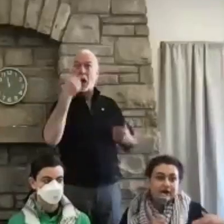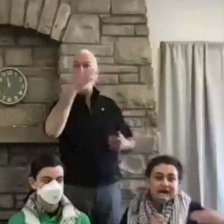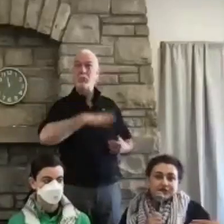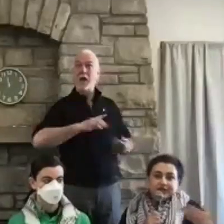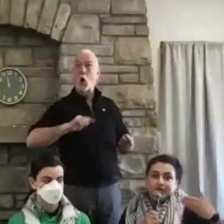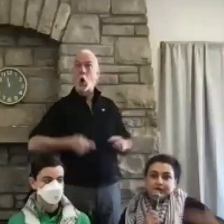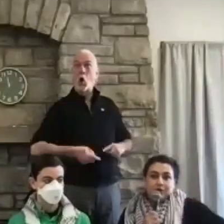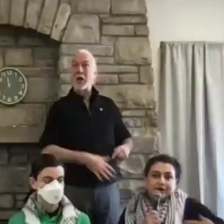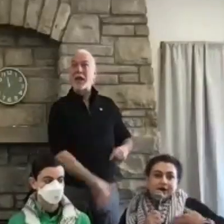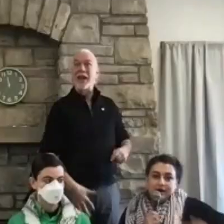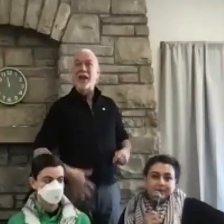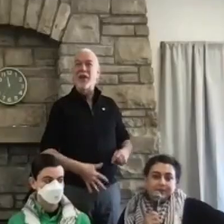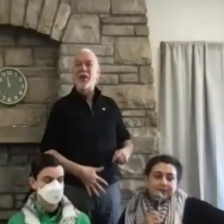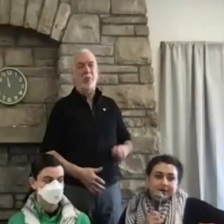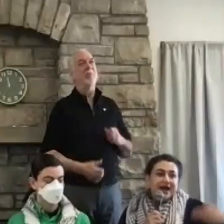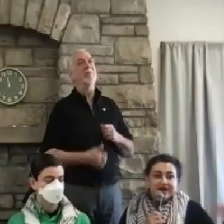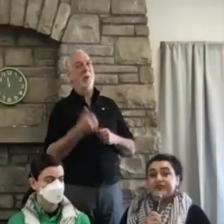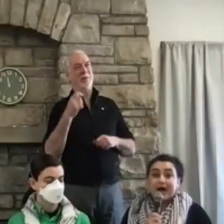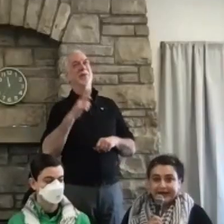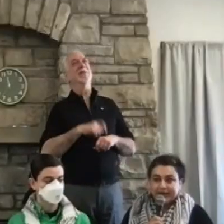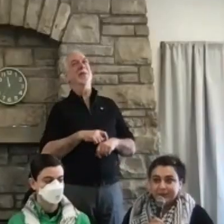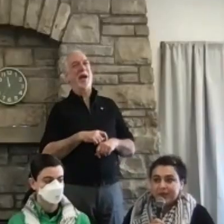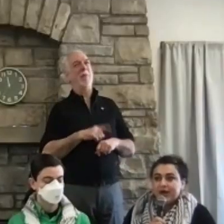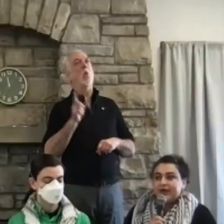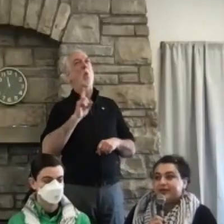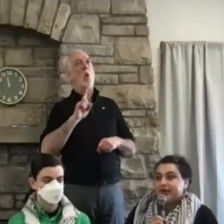see are actually lower bottom half of the